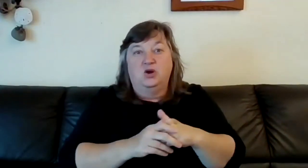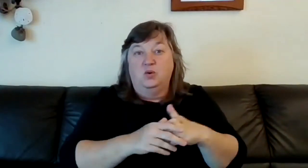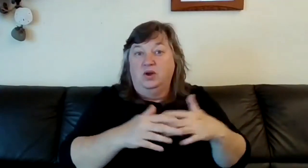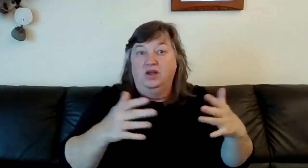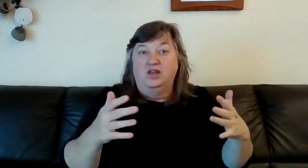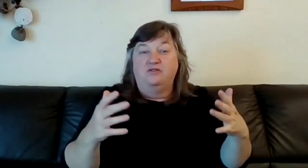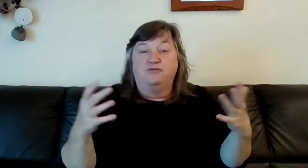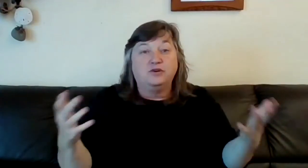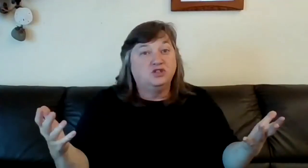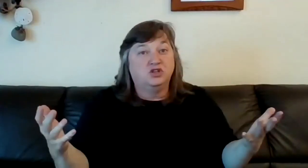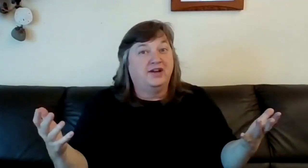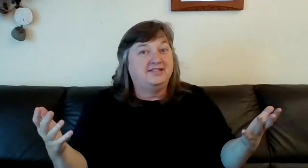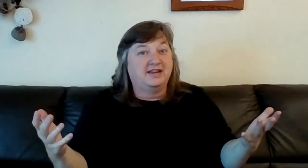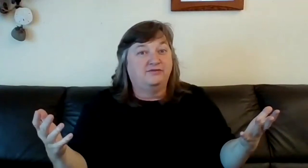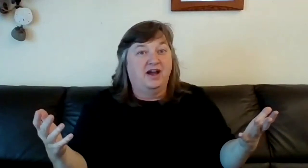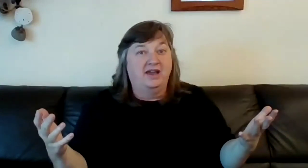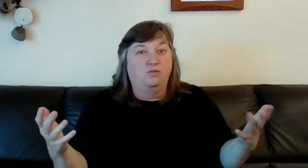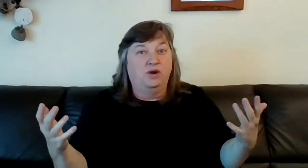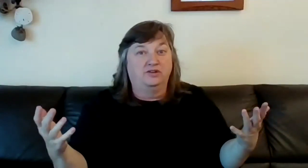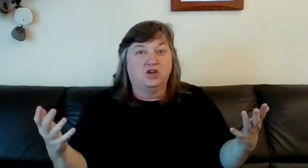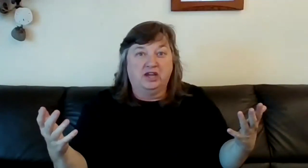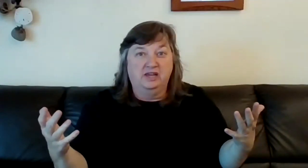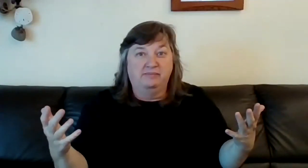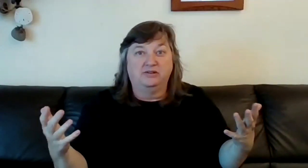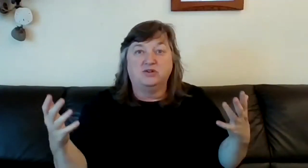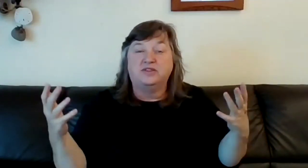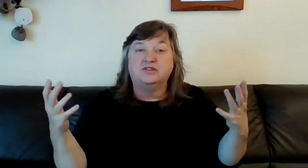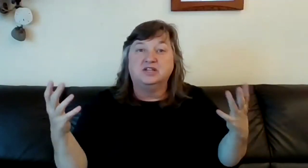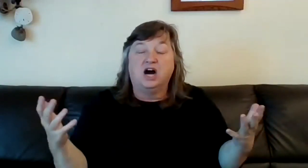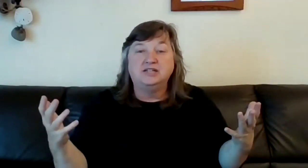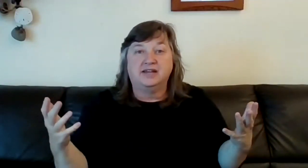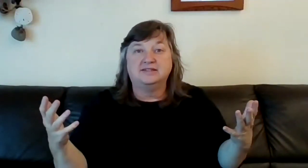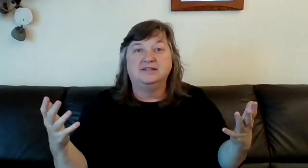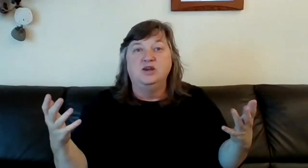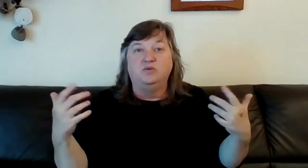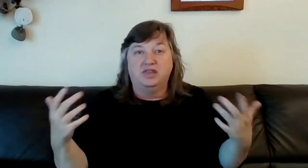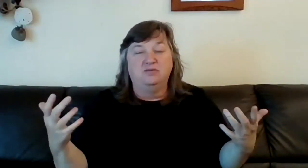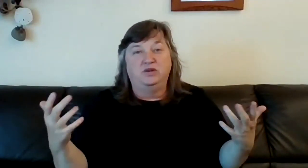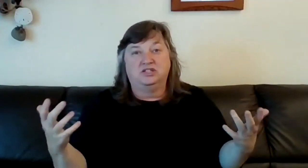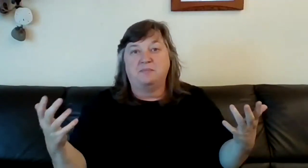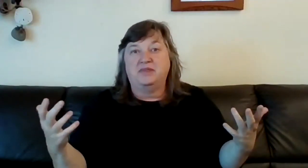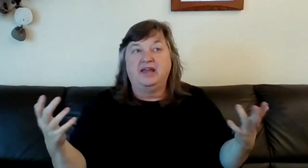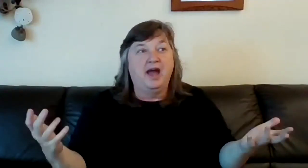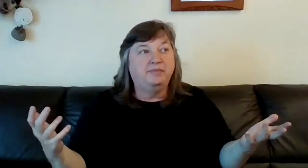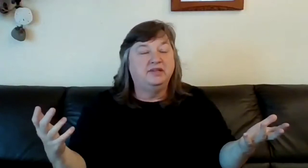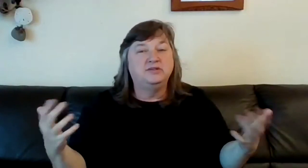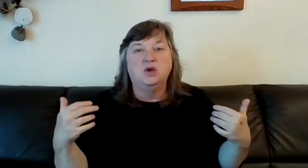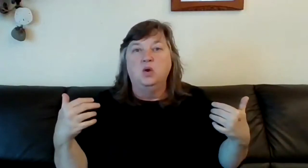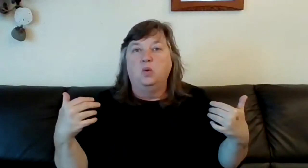So first you're going to identify what you're talking about so that there's a context within which something happens